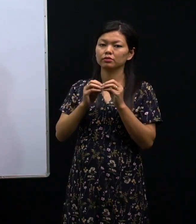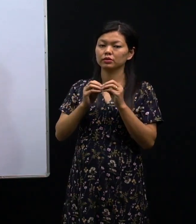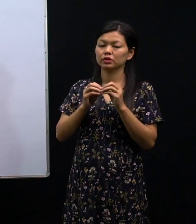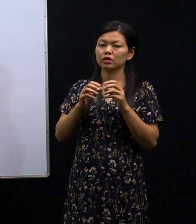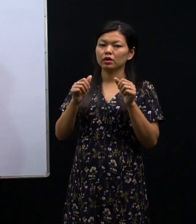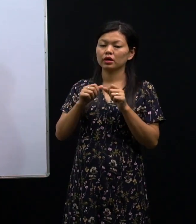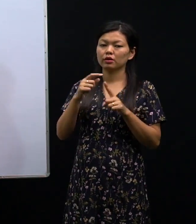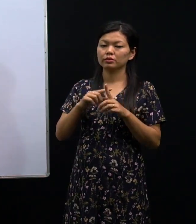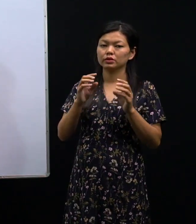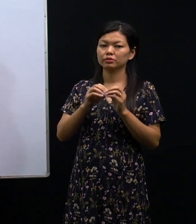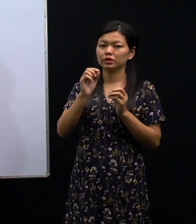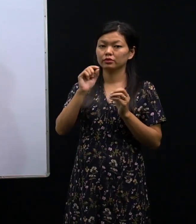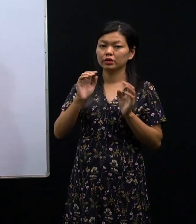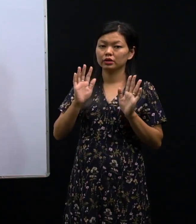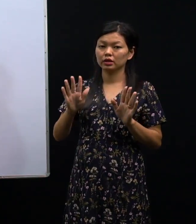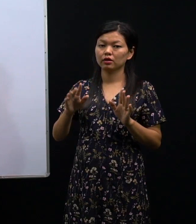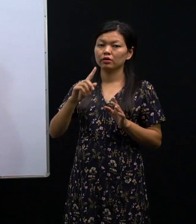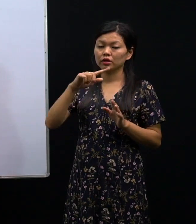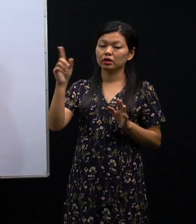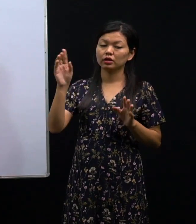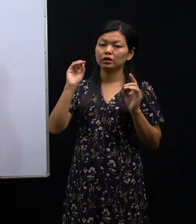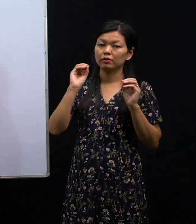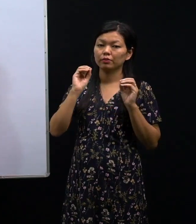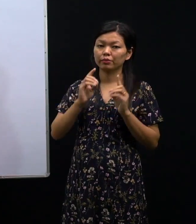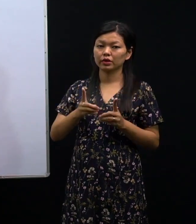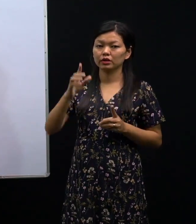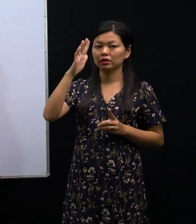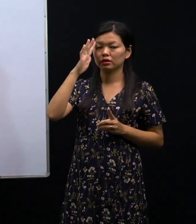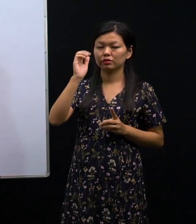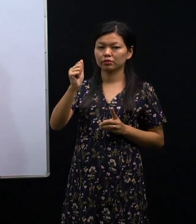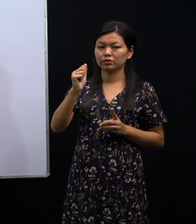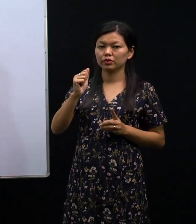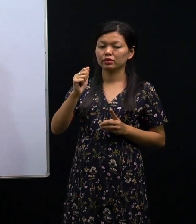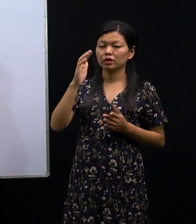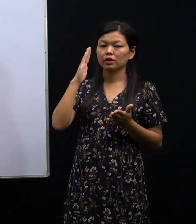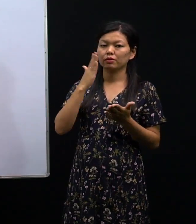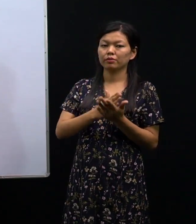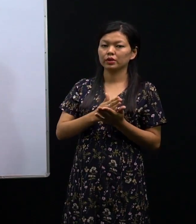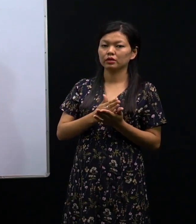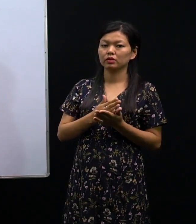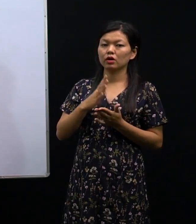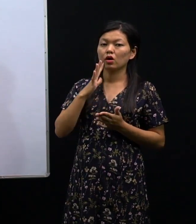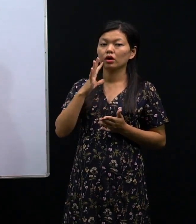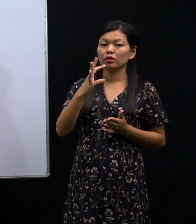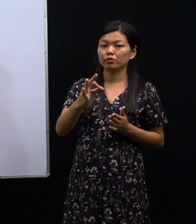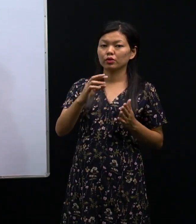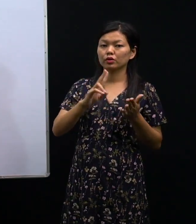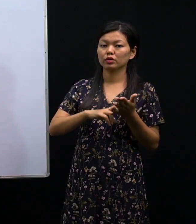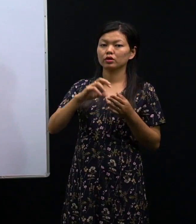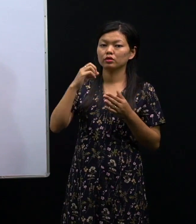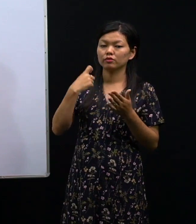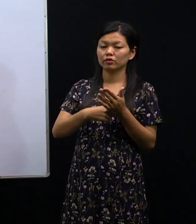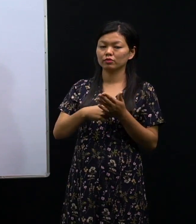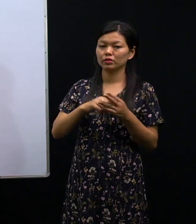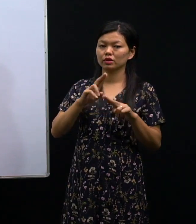using. They are also correct, but the main formula you have to remember this way. Why? It's really help you when you go to the higher classes,